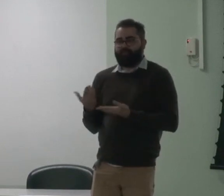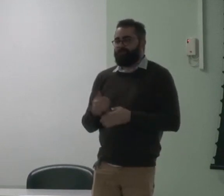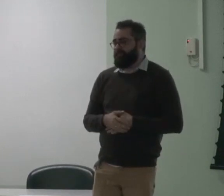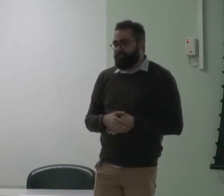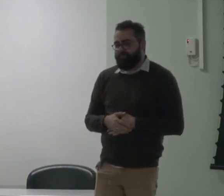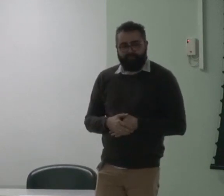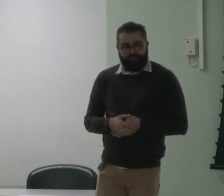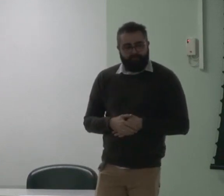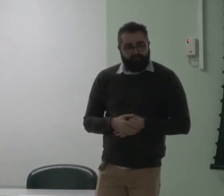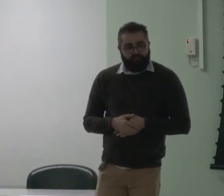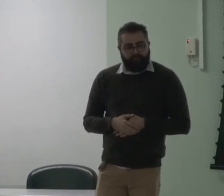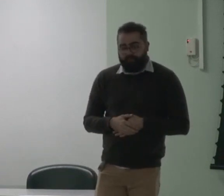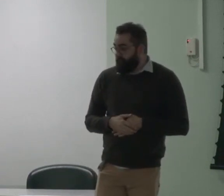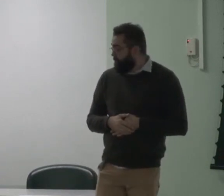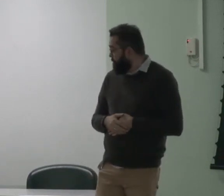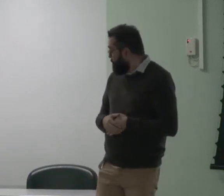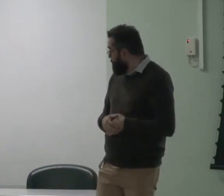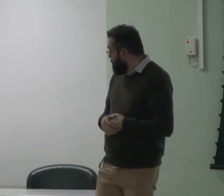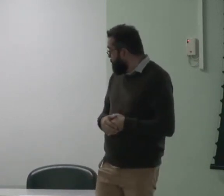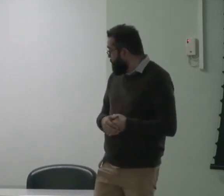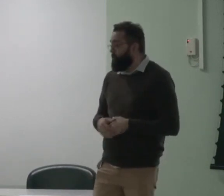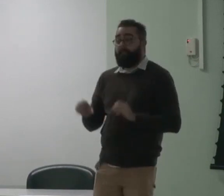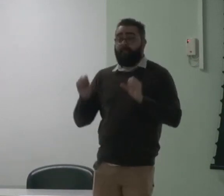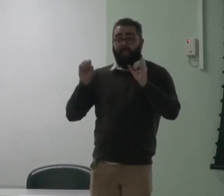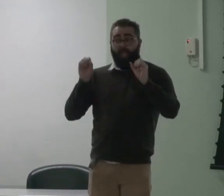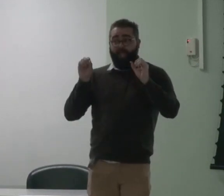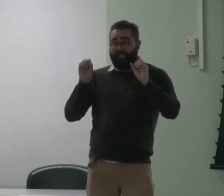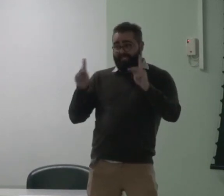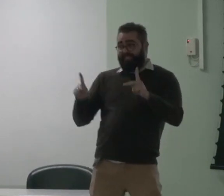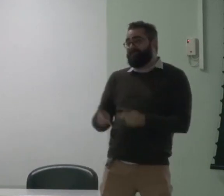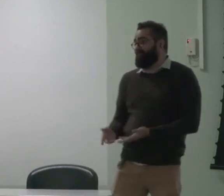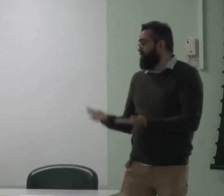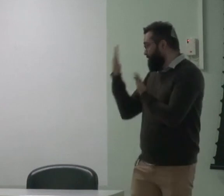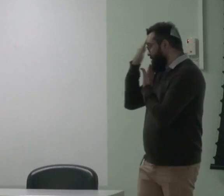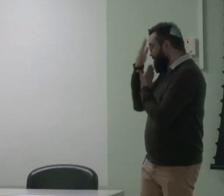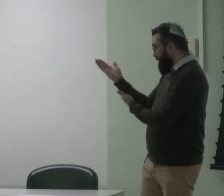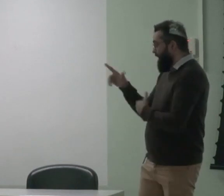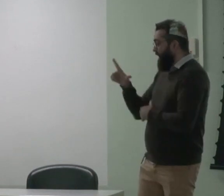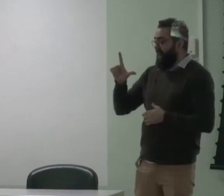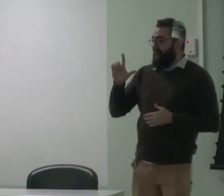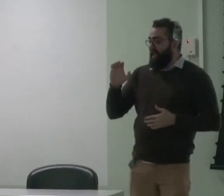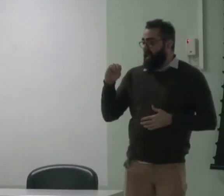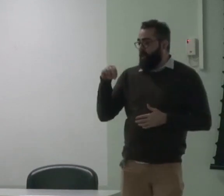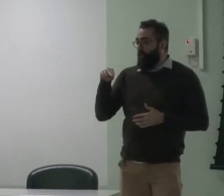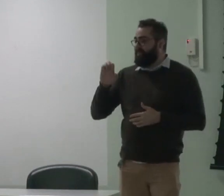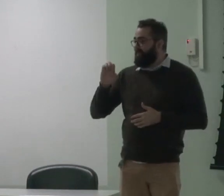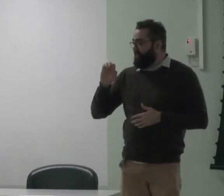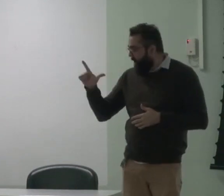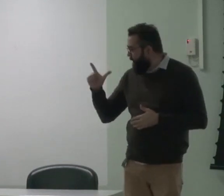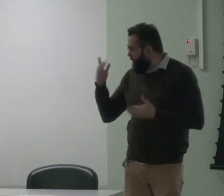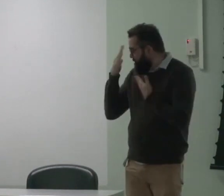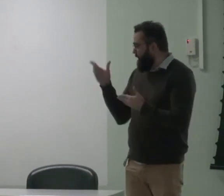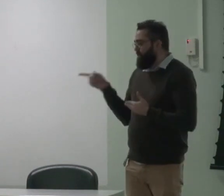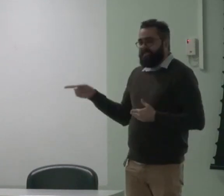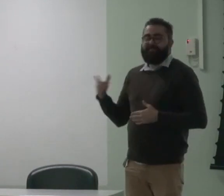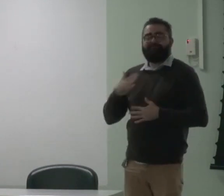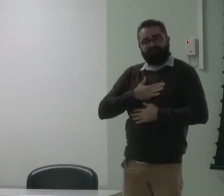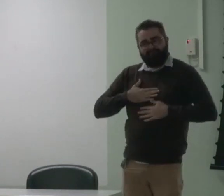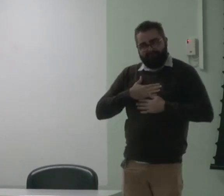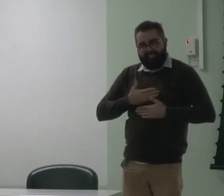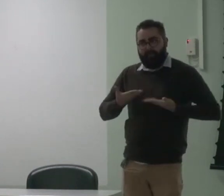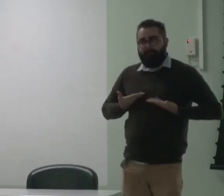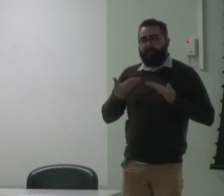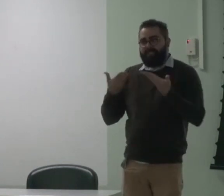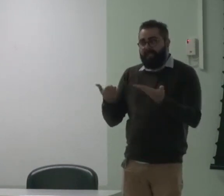Okay, so thank you, Leonel, for nice introduction, and